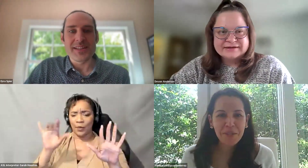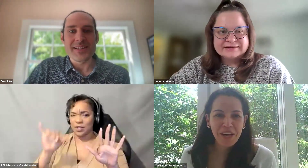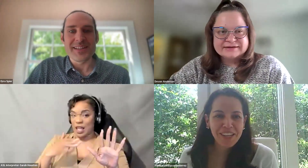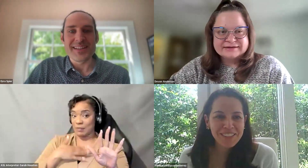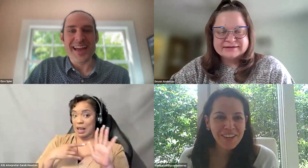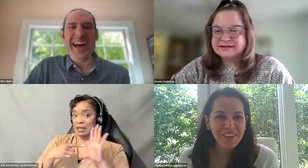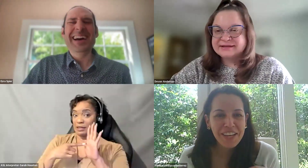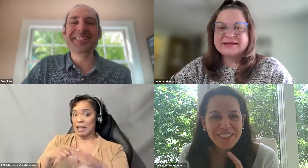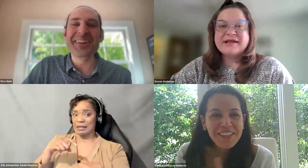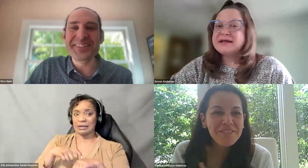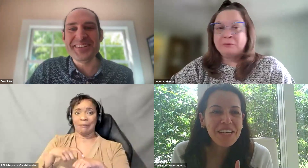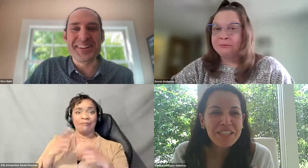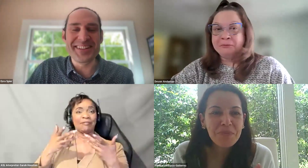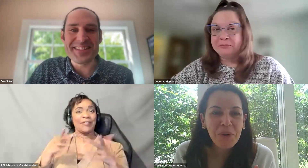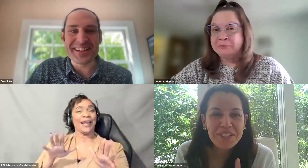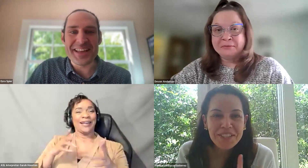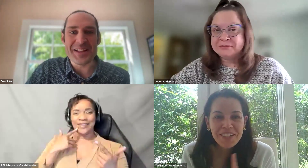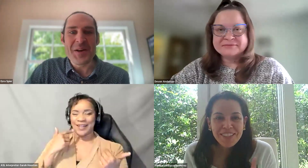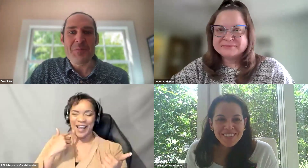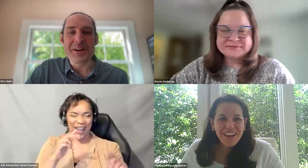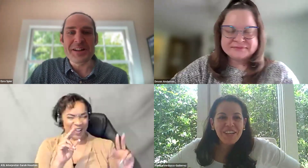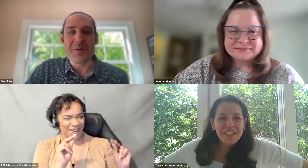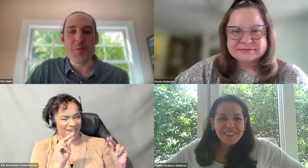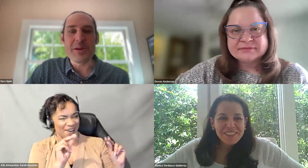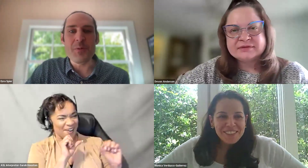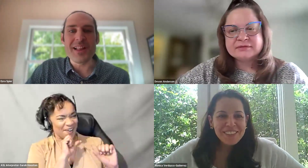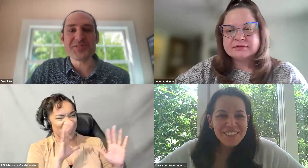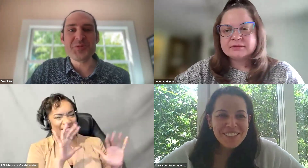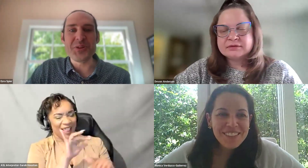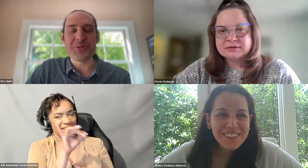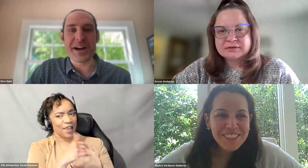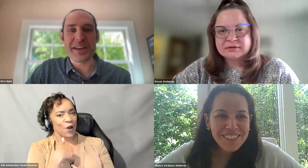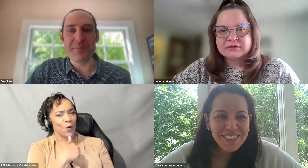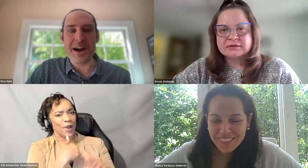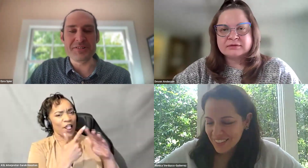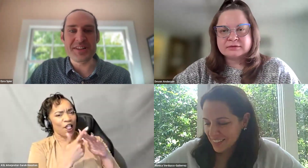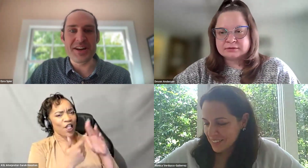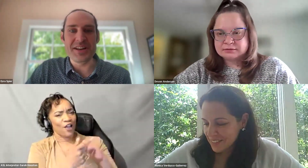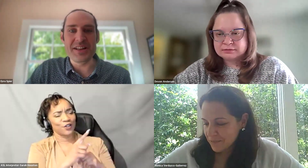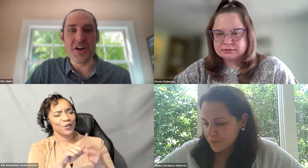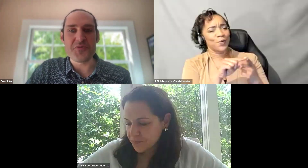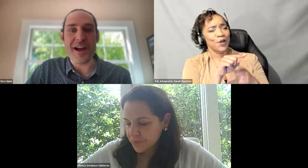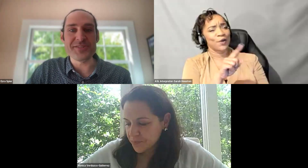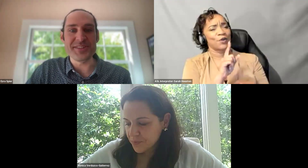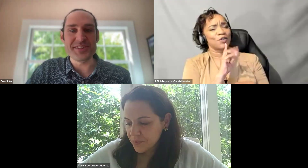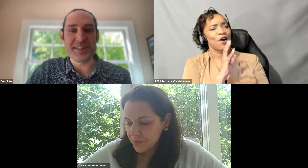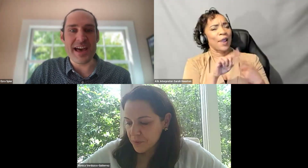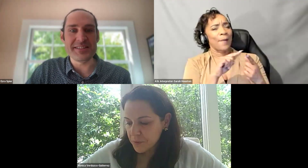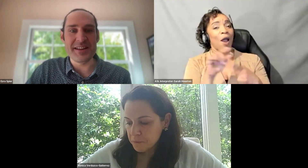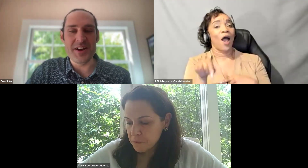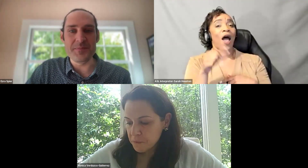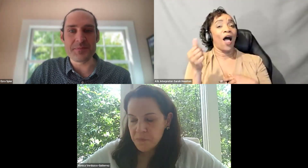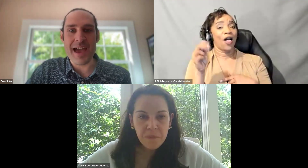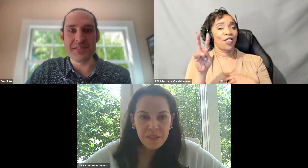take me away? Okay. No, nothing like that. But Okay. we lost you when you were talking about other viruses